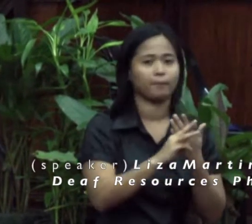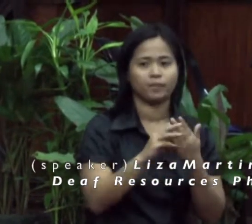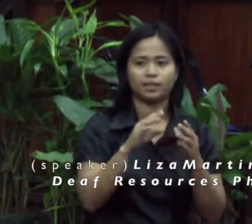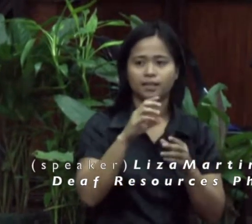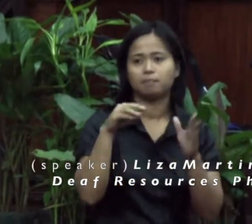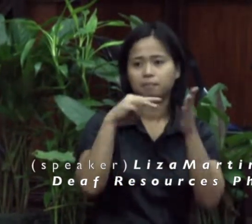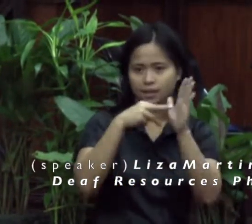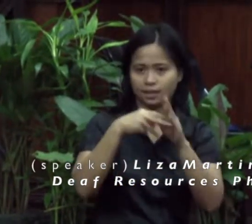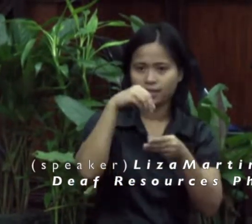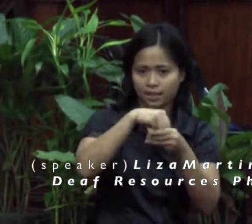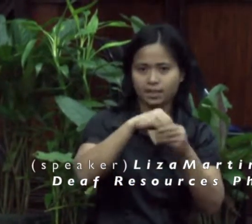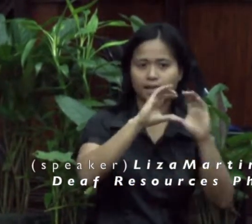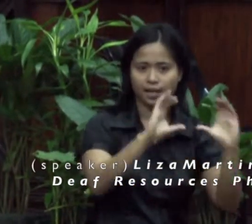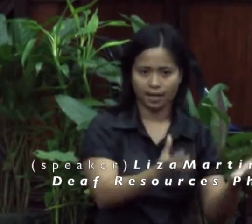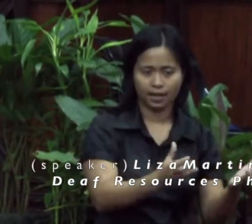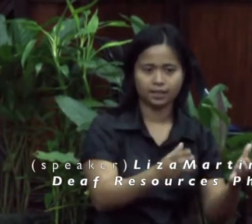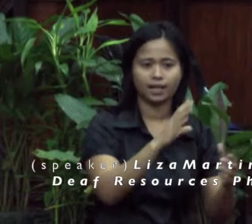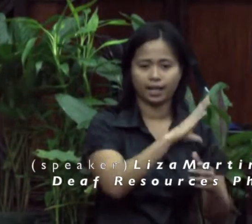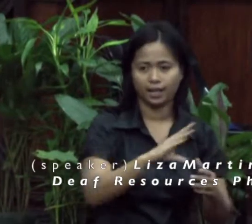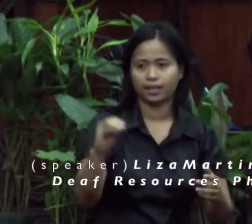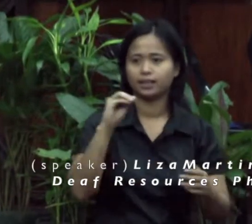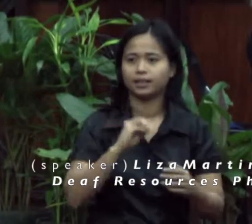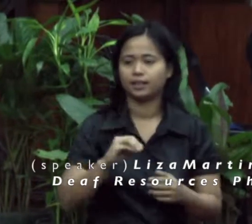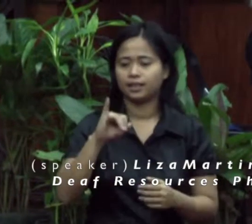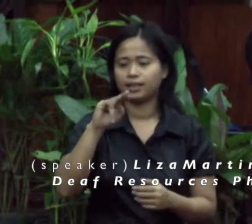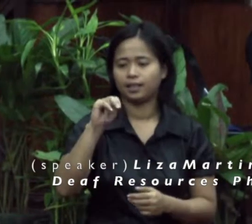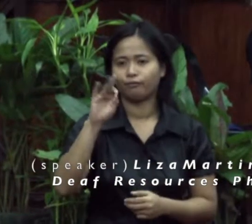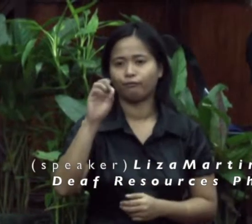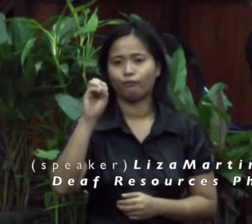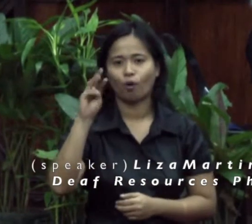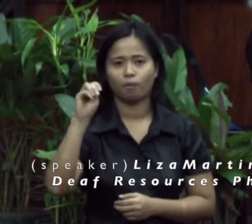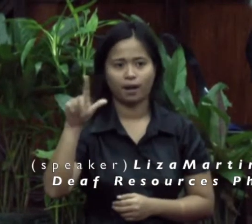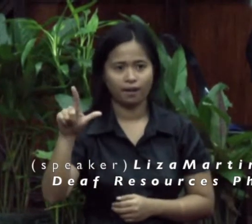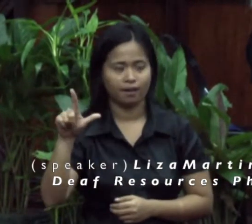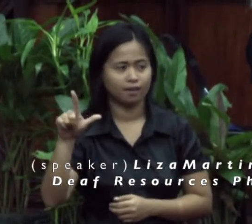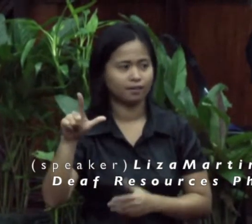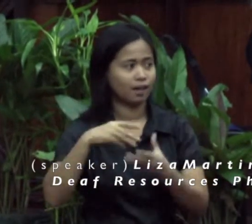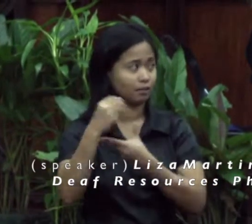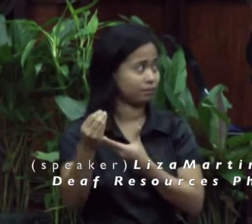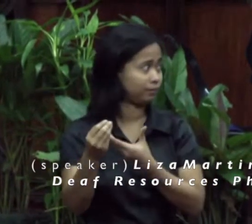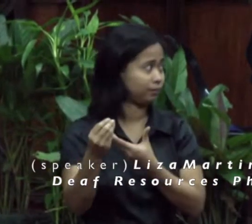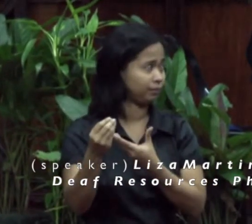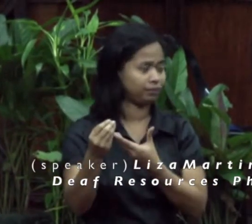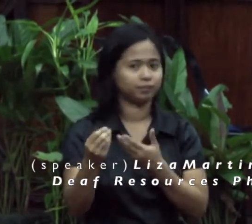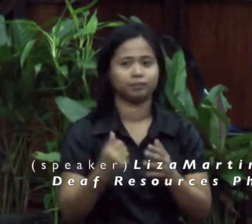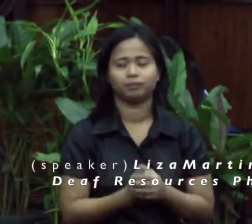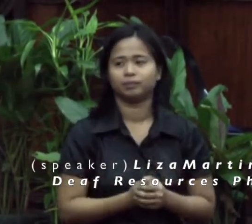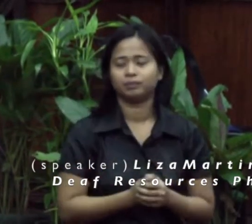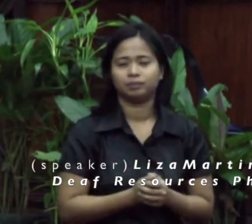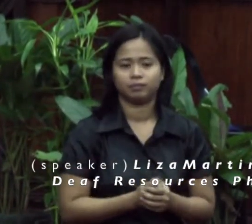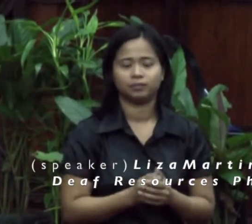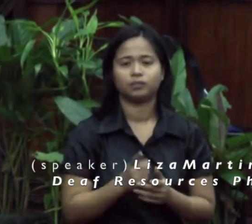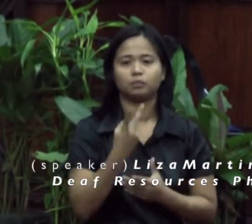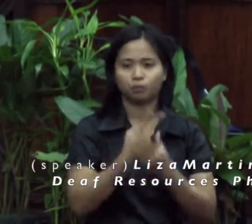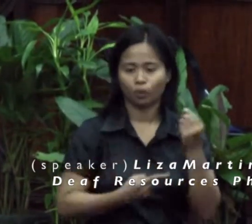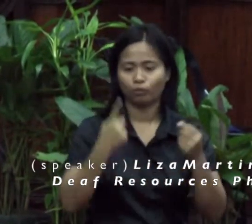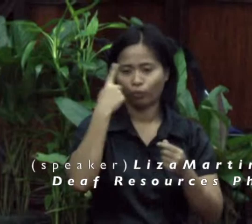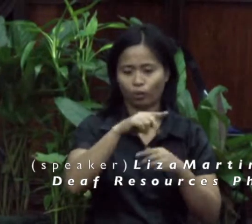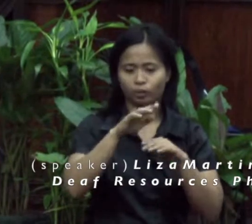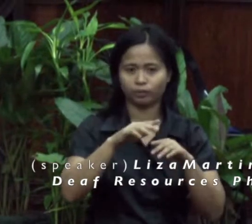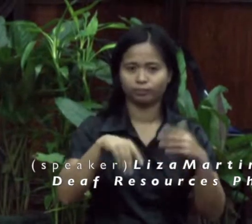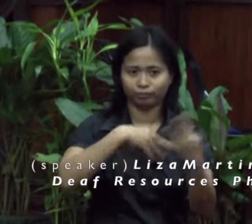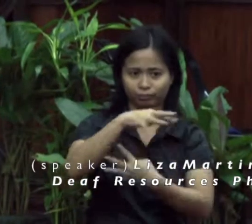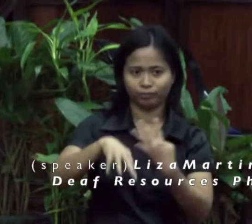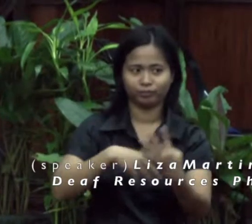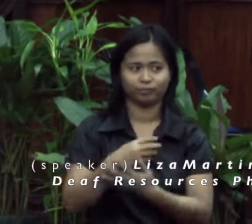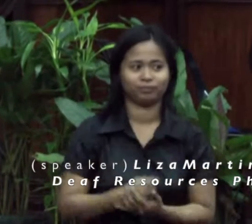ng classroom, and informal, such as where learning takes place between peers in and outside the classroom.